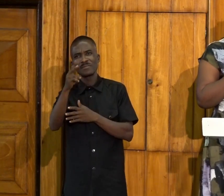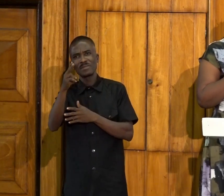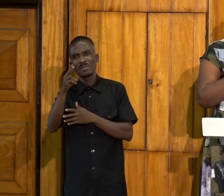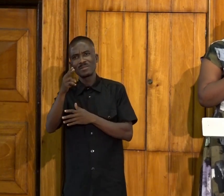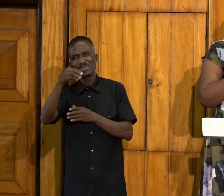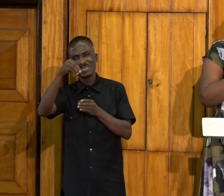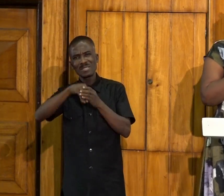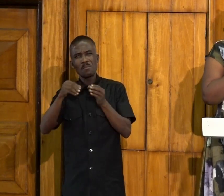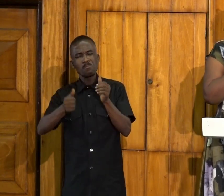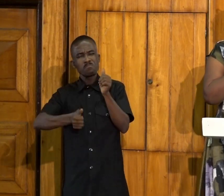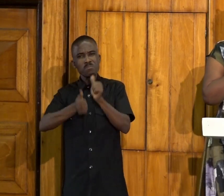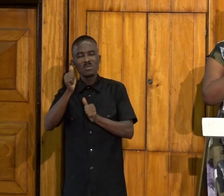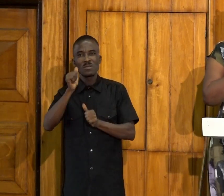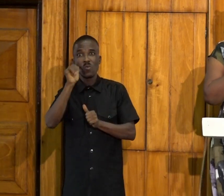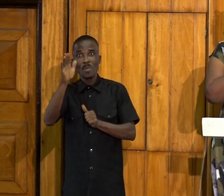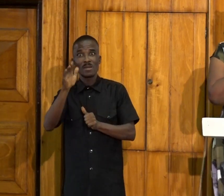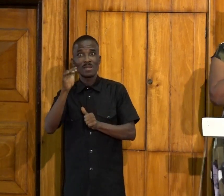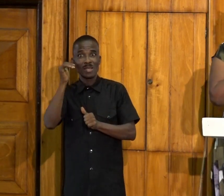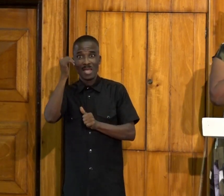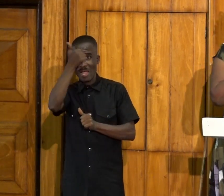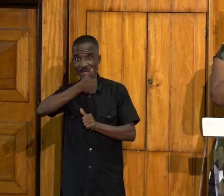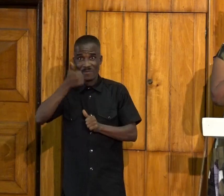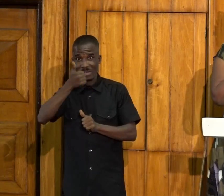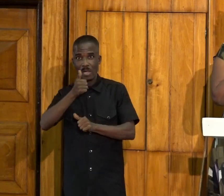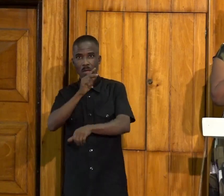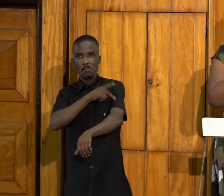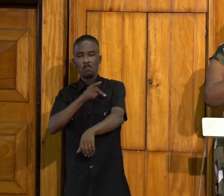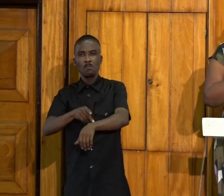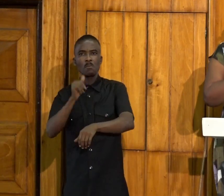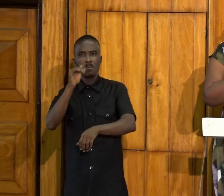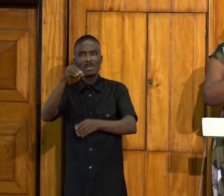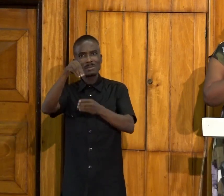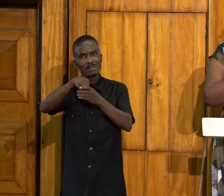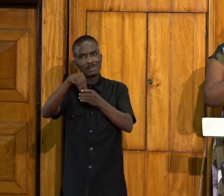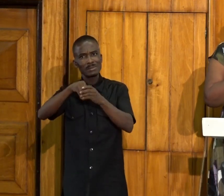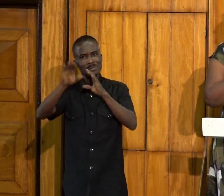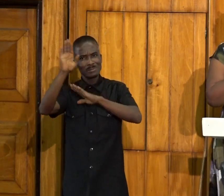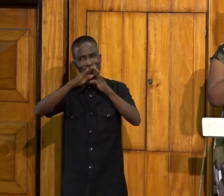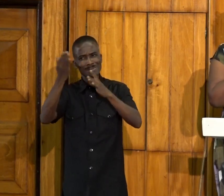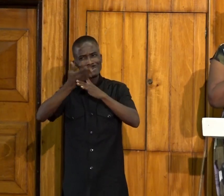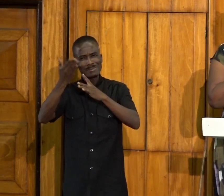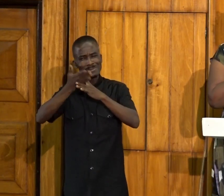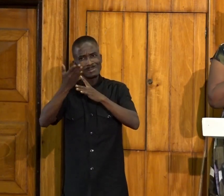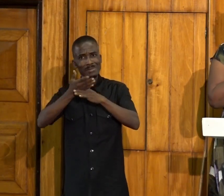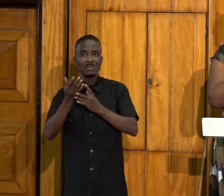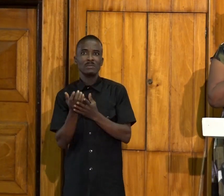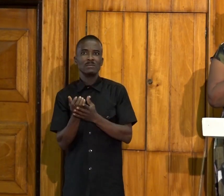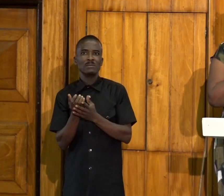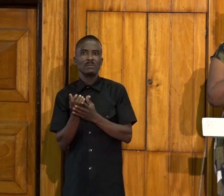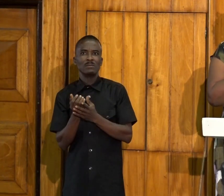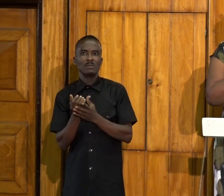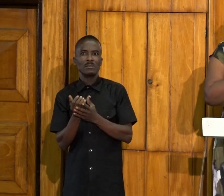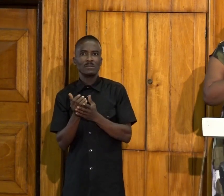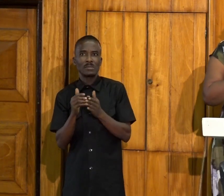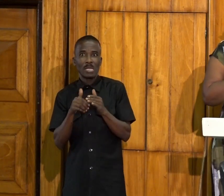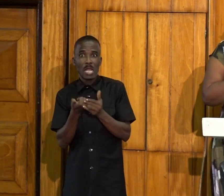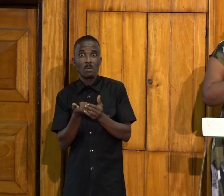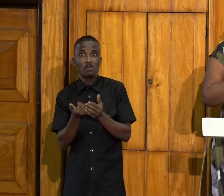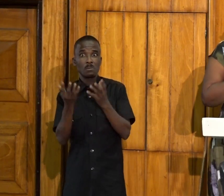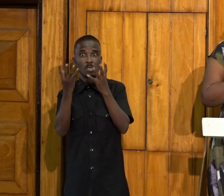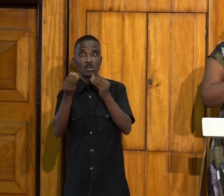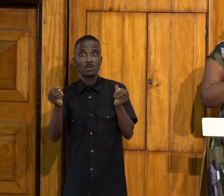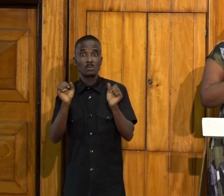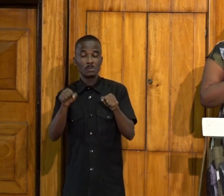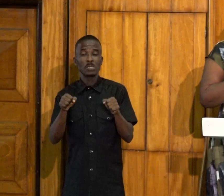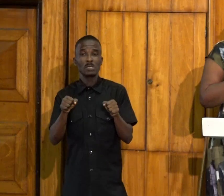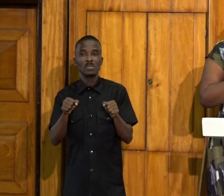in sub-Saharan Africa, and also the different PrEP options available. He spoke